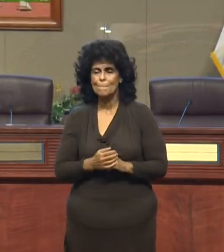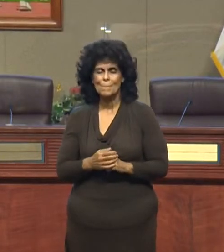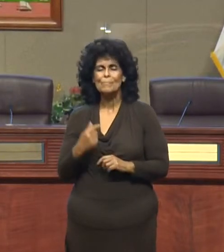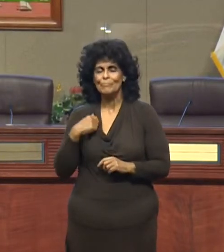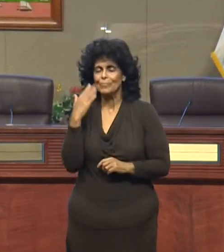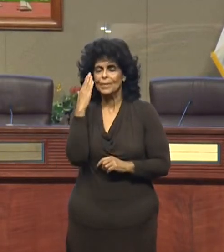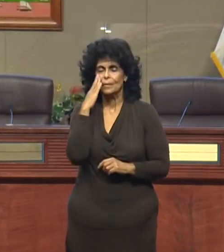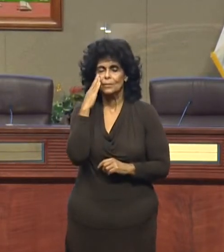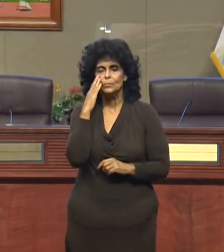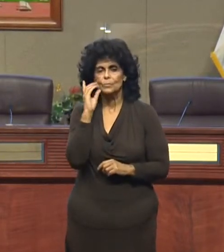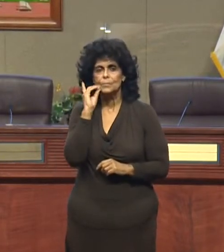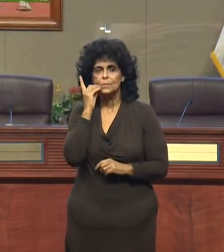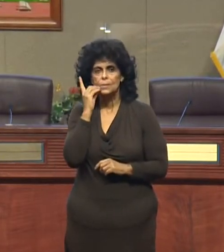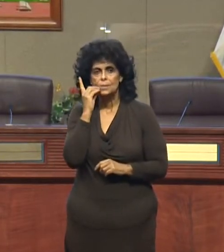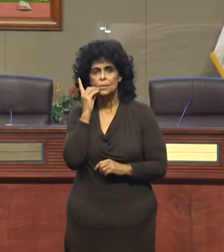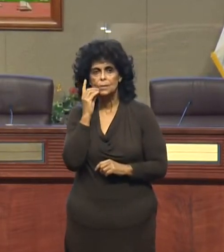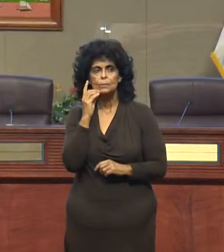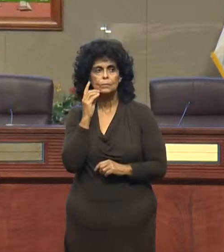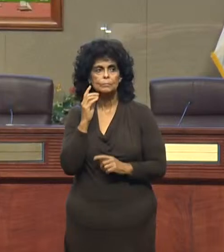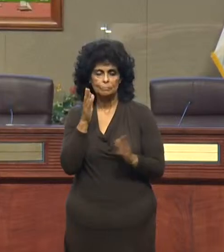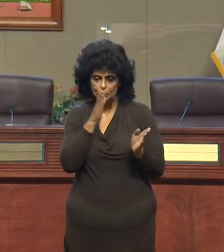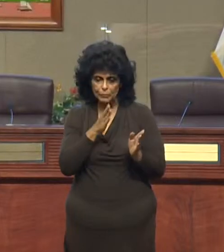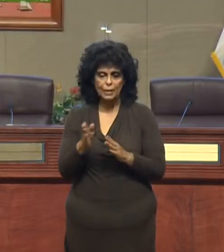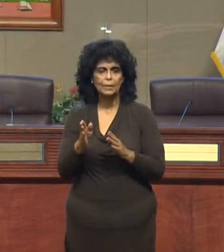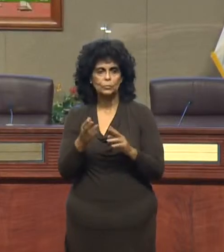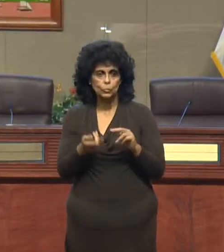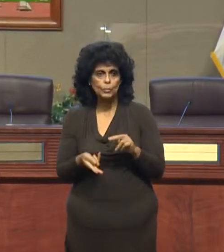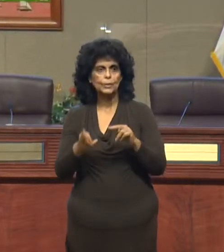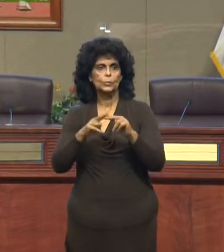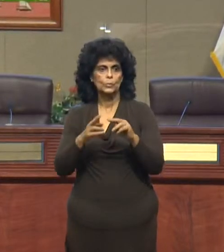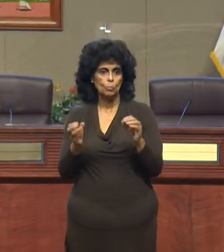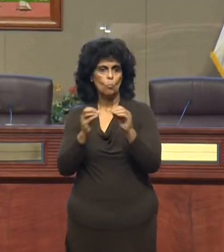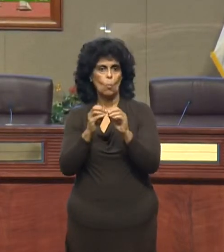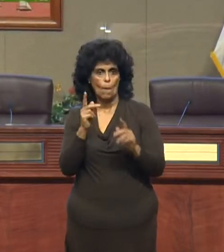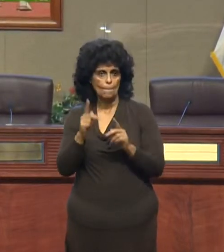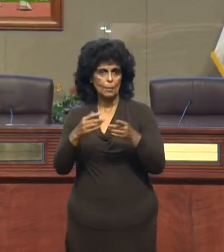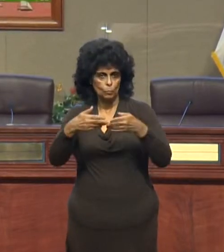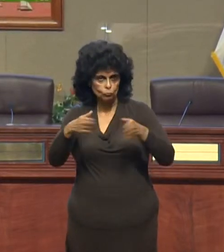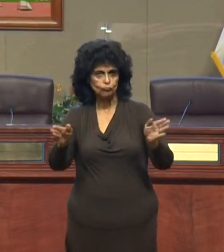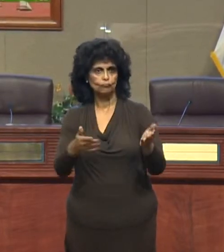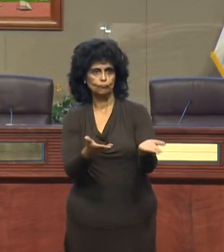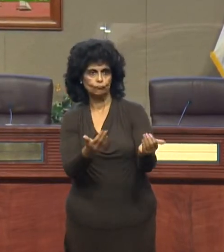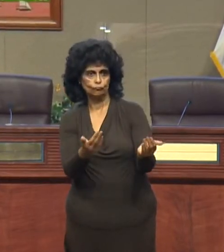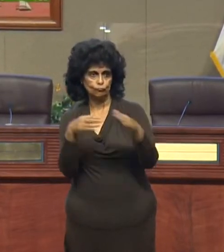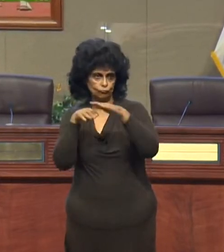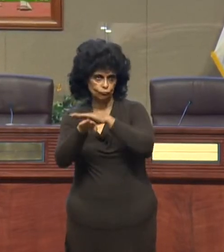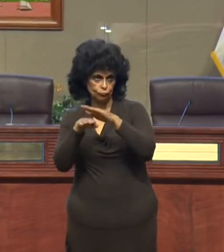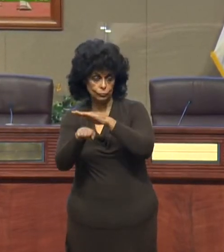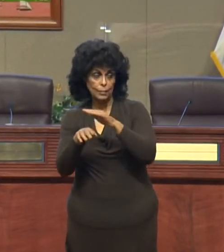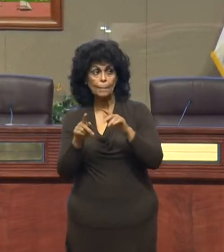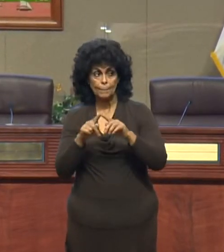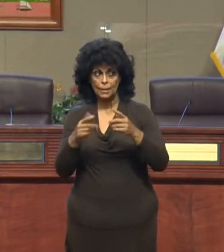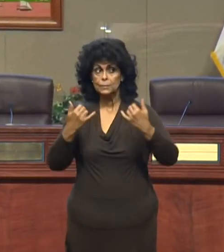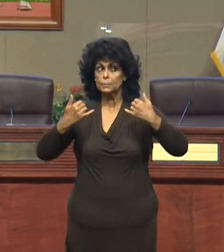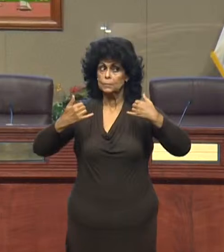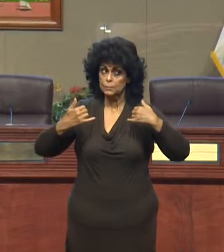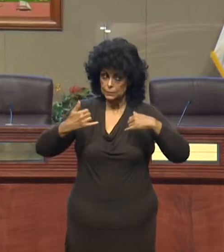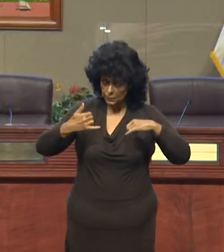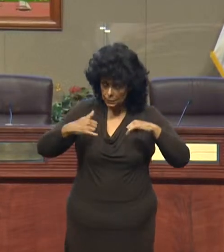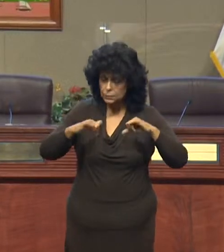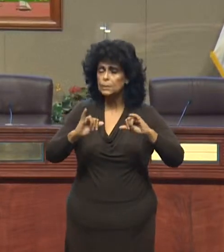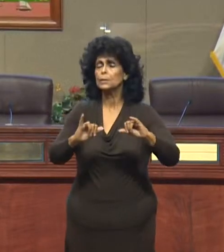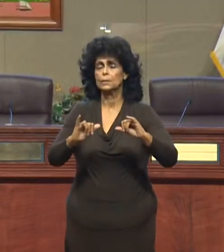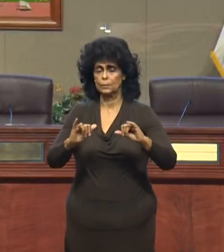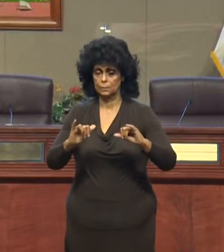increase capacity, and I think that they still are endeavoring to follow the